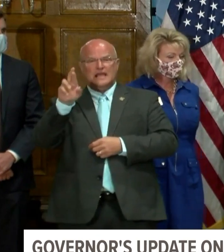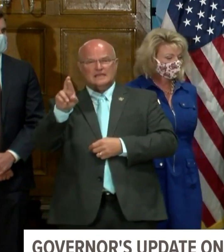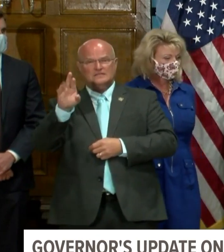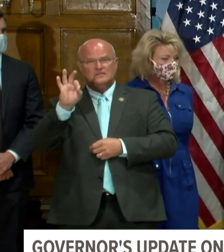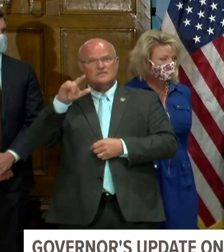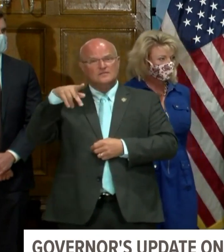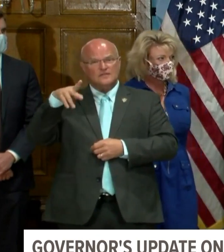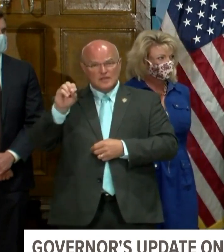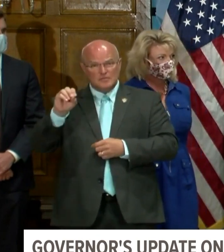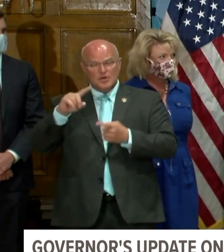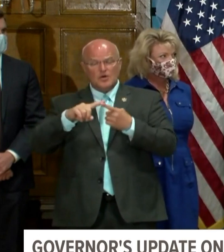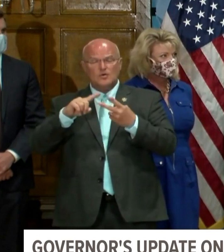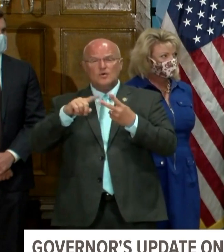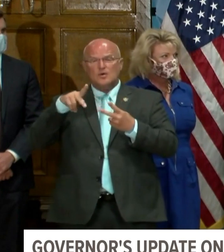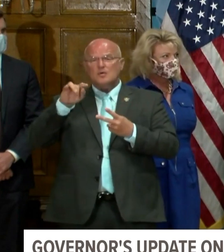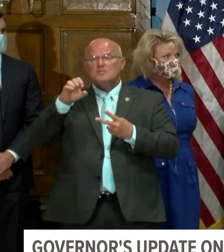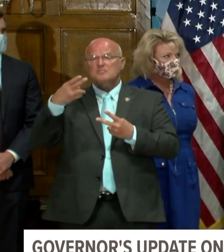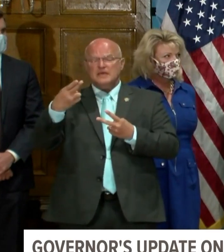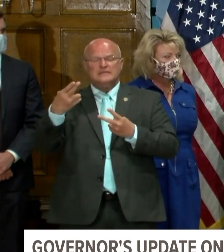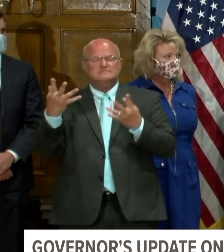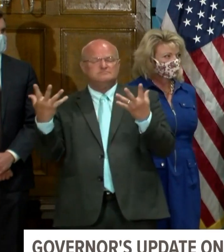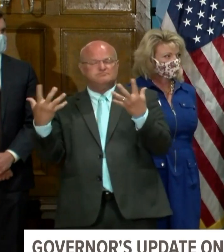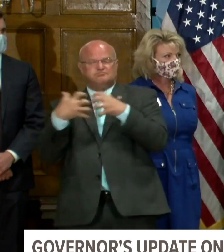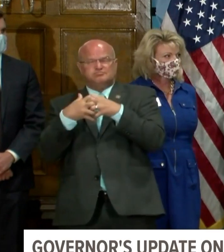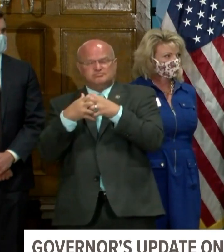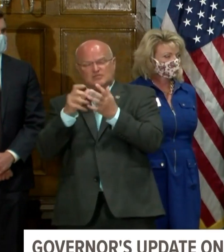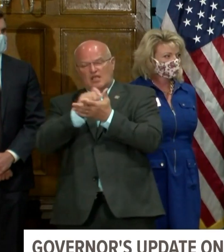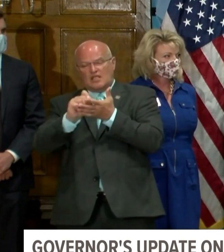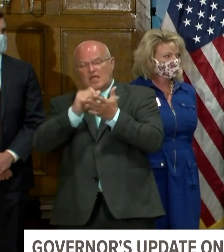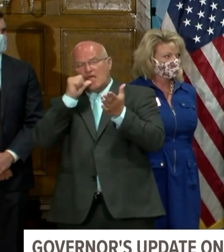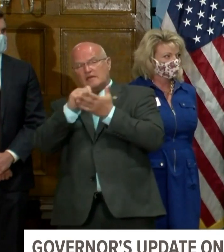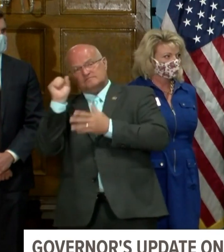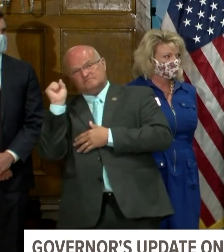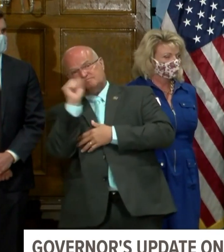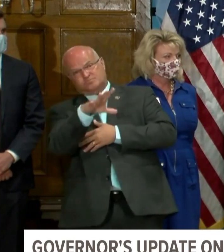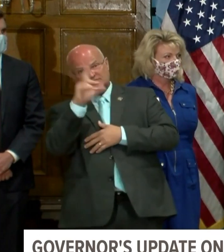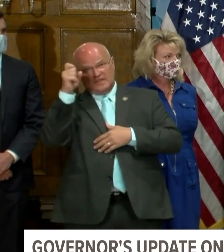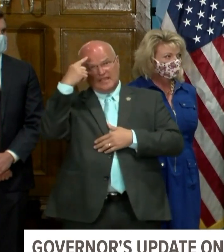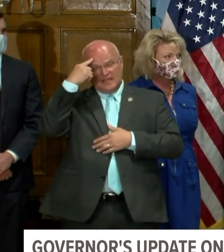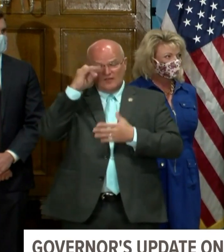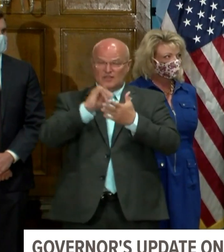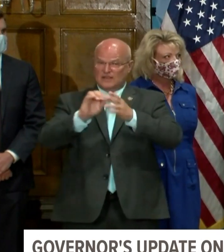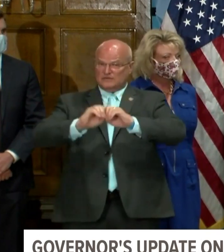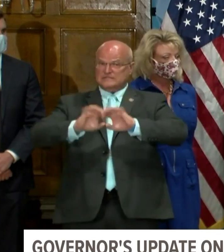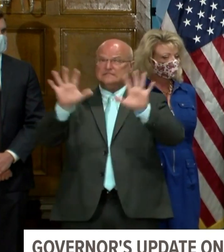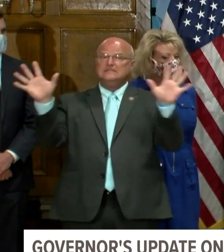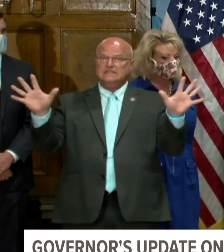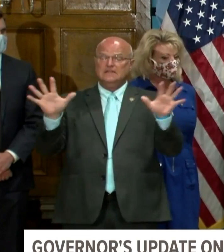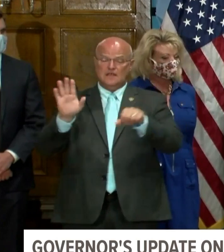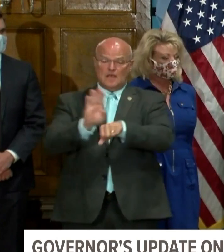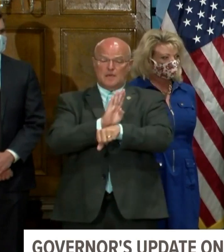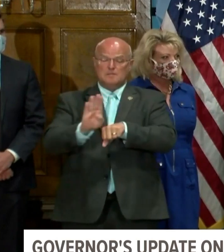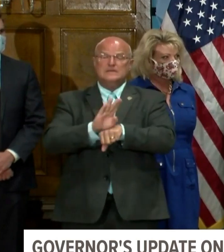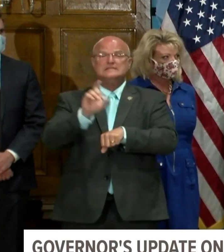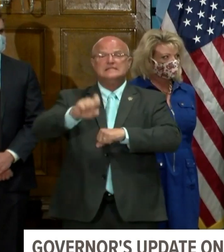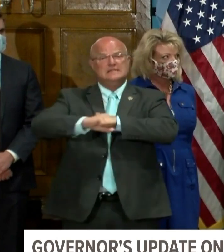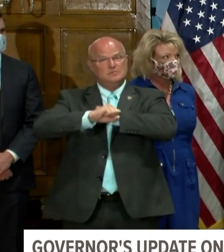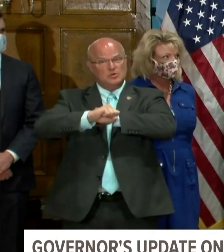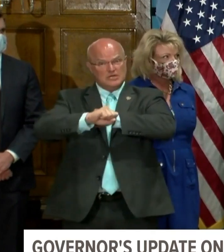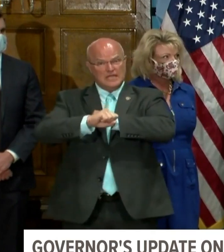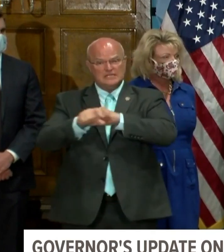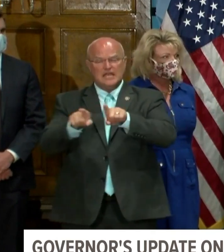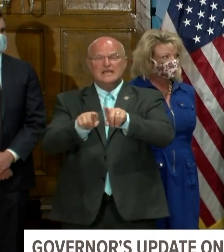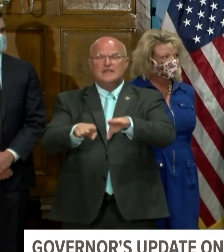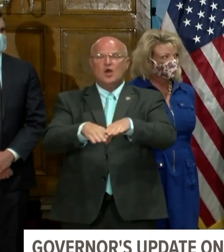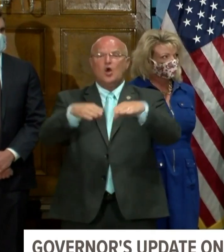Senator Pitch, many of us pitched together to put a letter together to the governor that was very clear that businesses needed some protection as